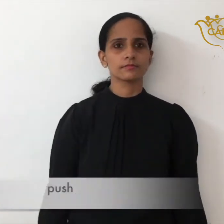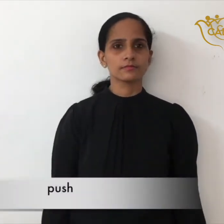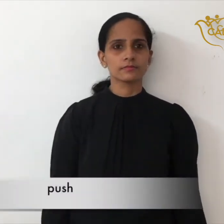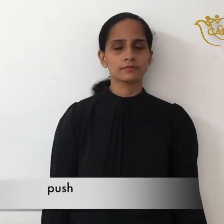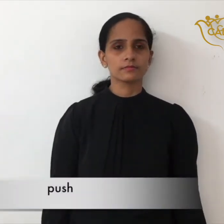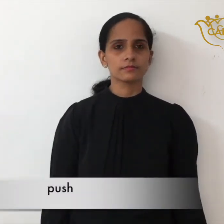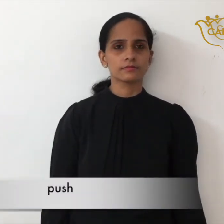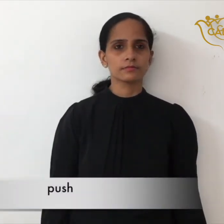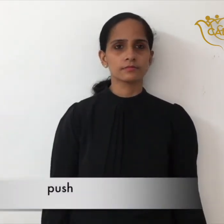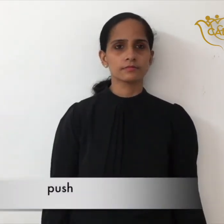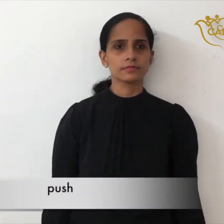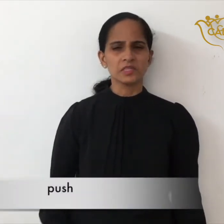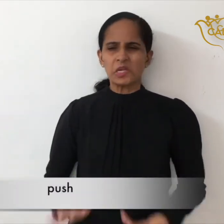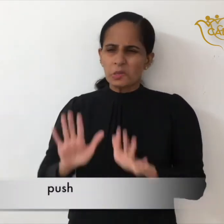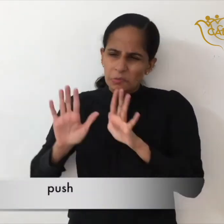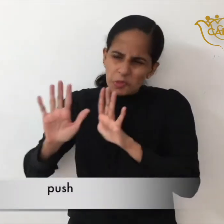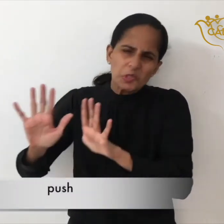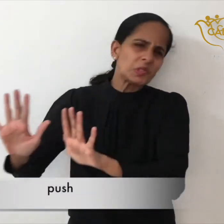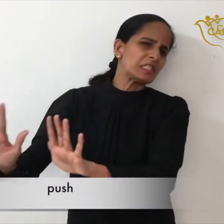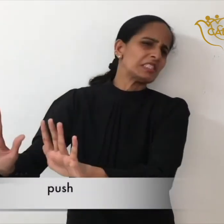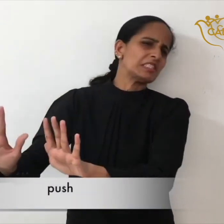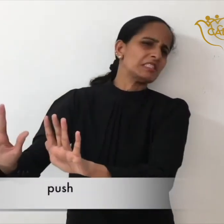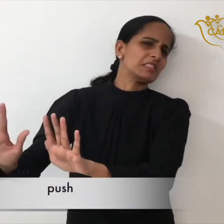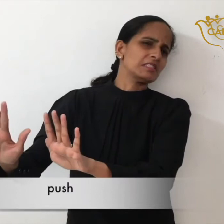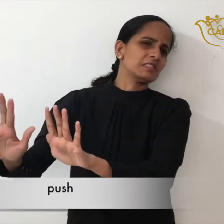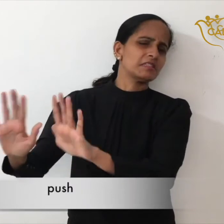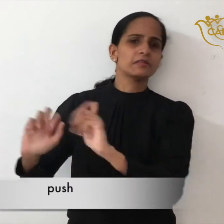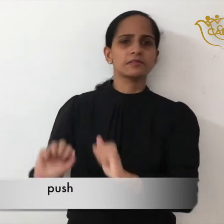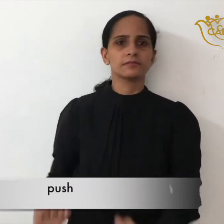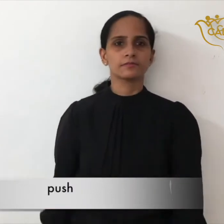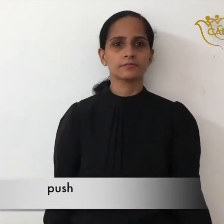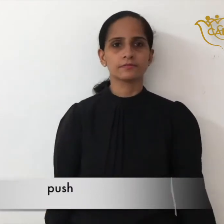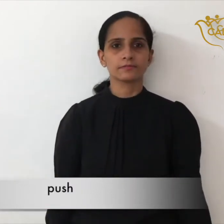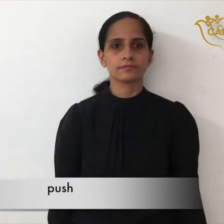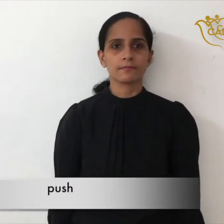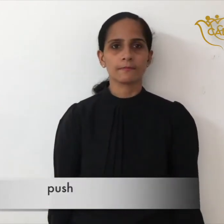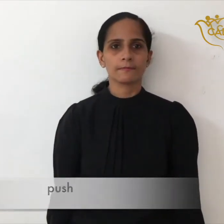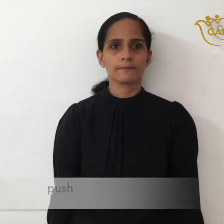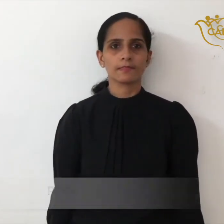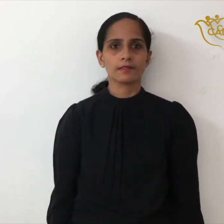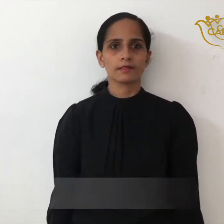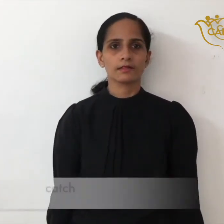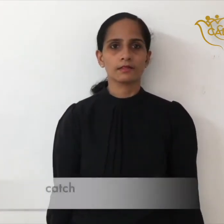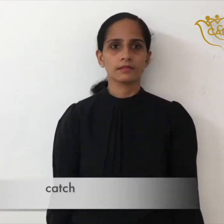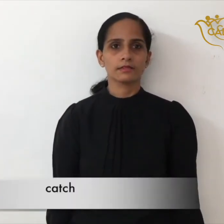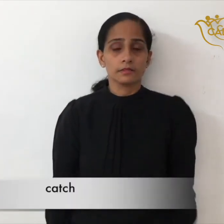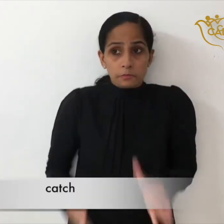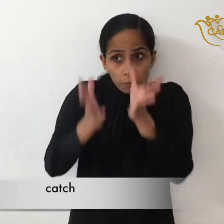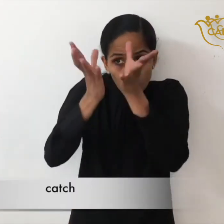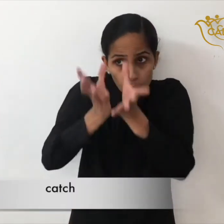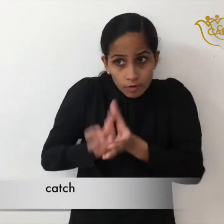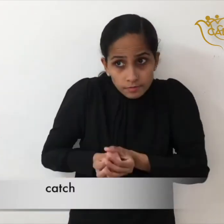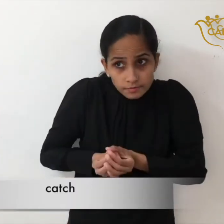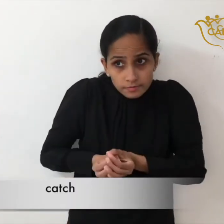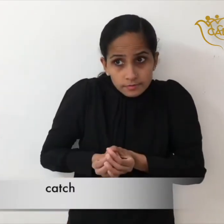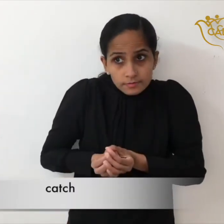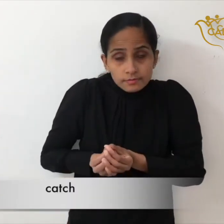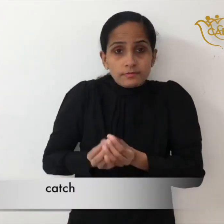kick push push catch catch